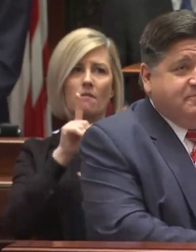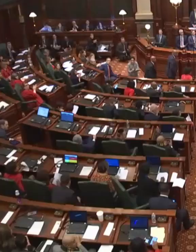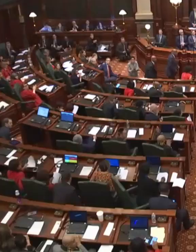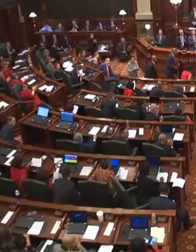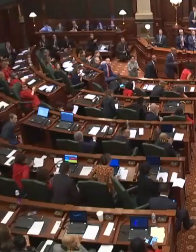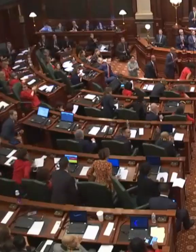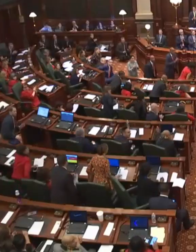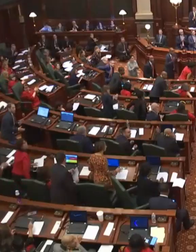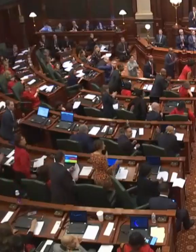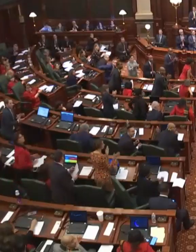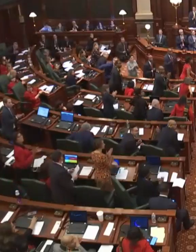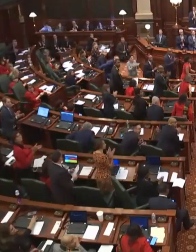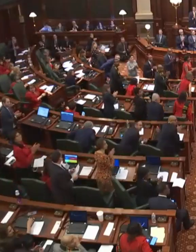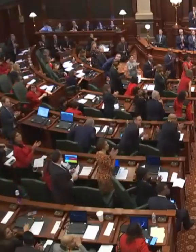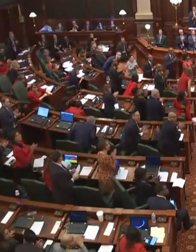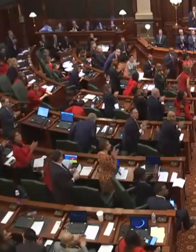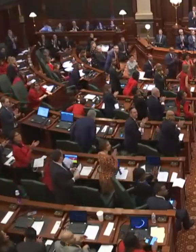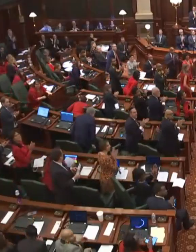commitment.